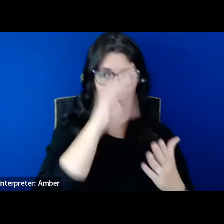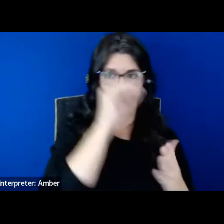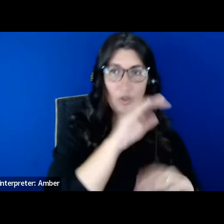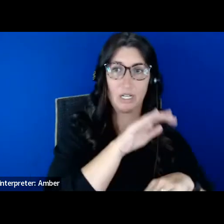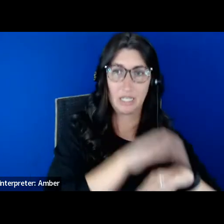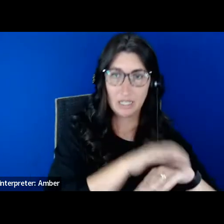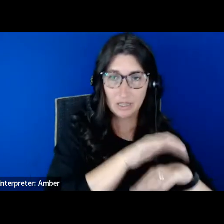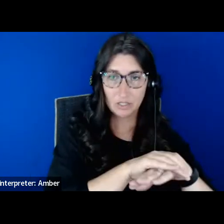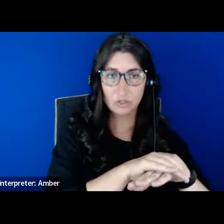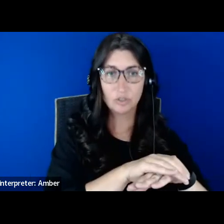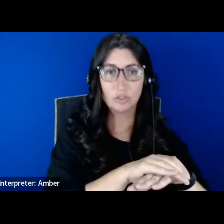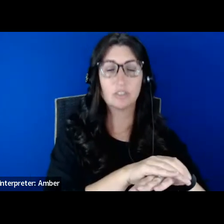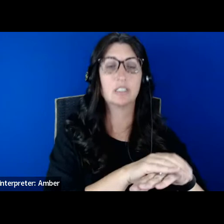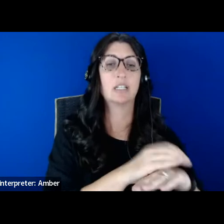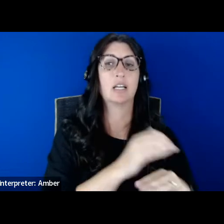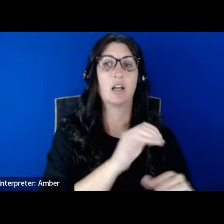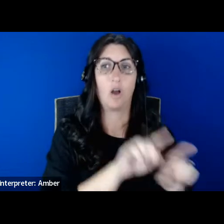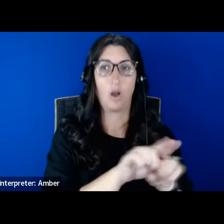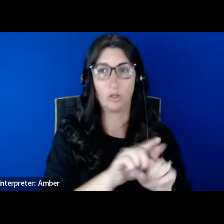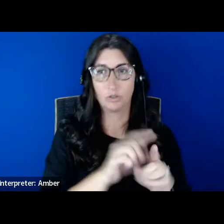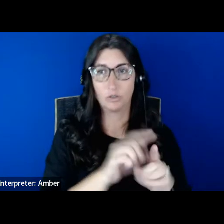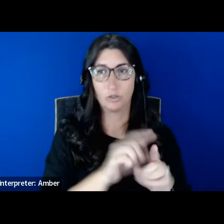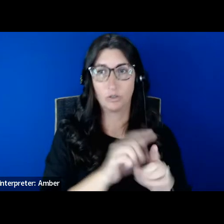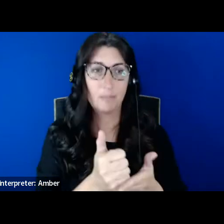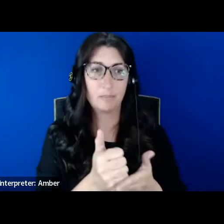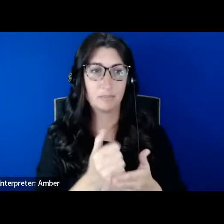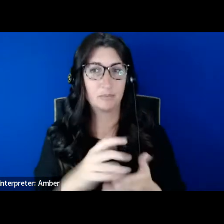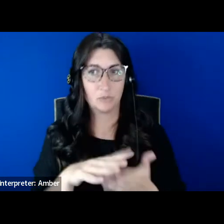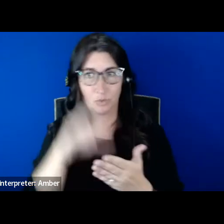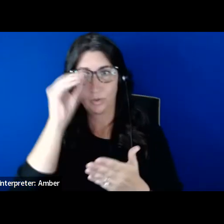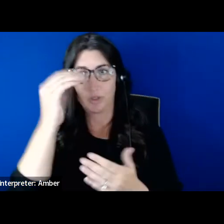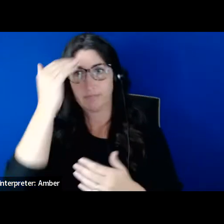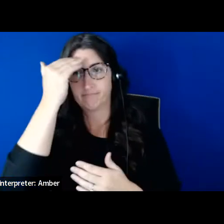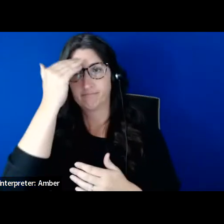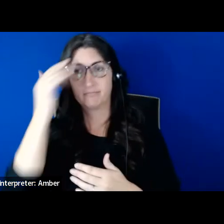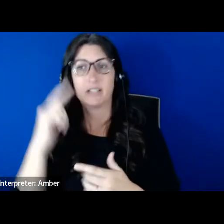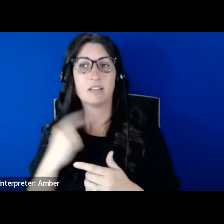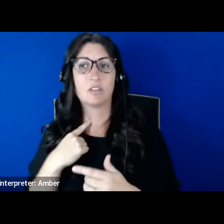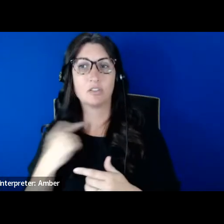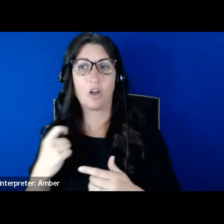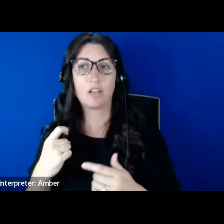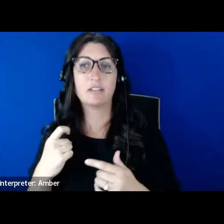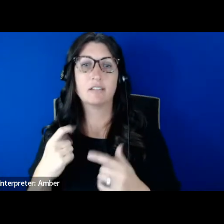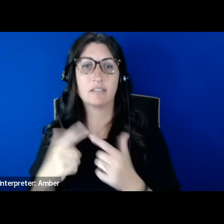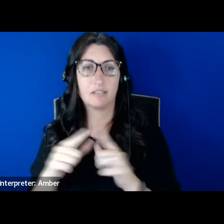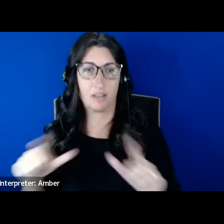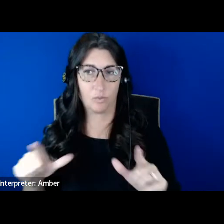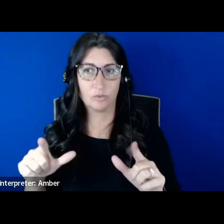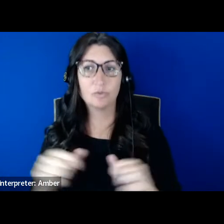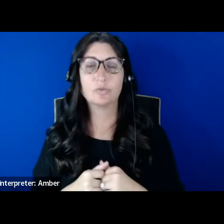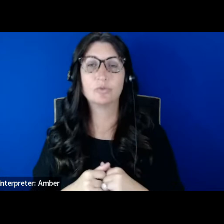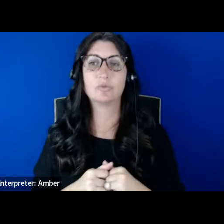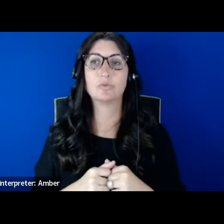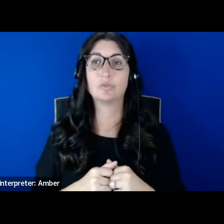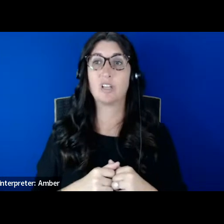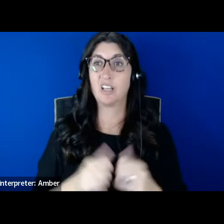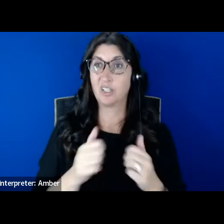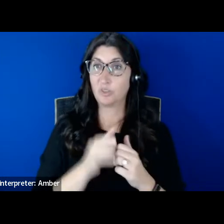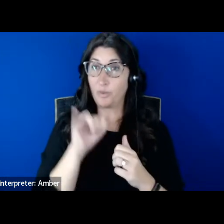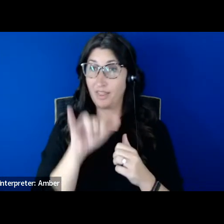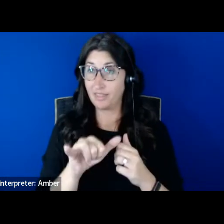And it also helped them to learn the Tongan language. So with that, I think I will close with that,